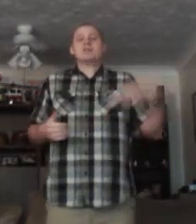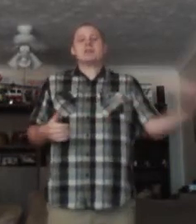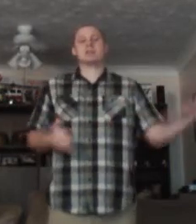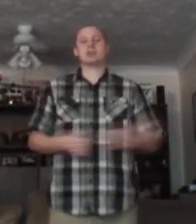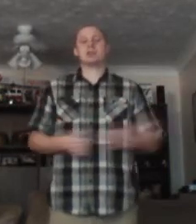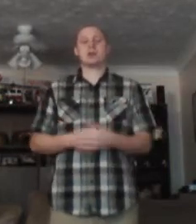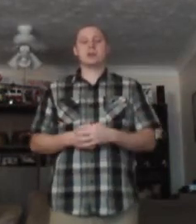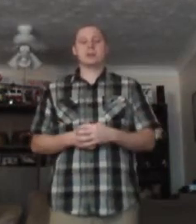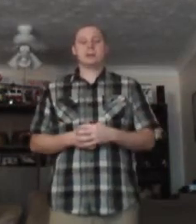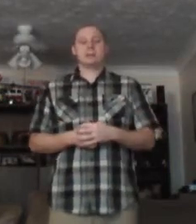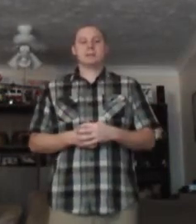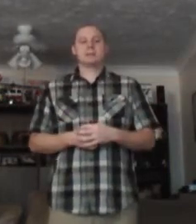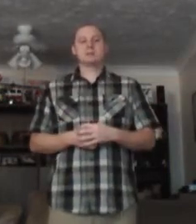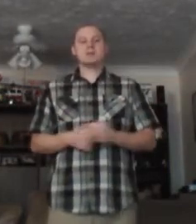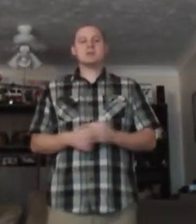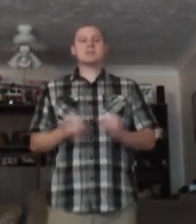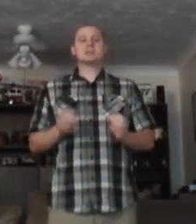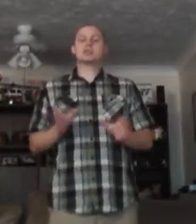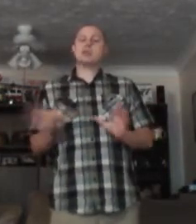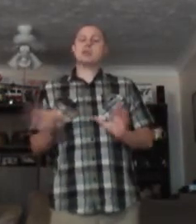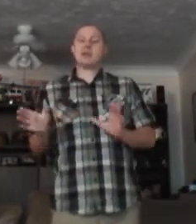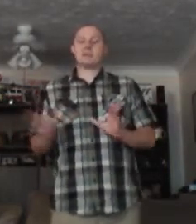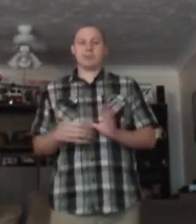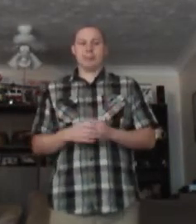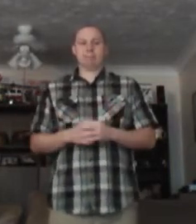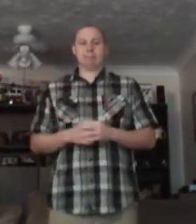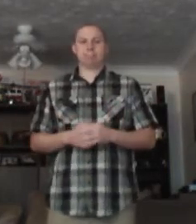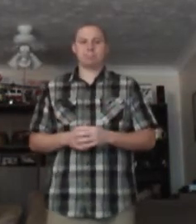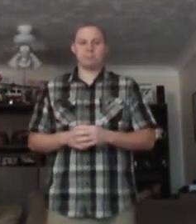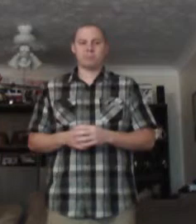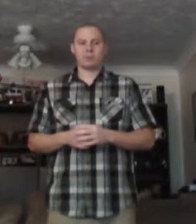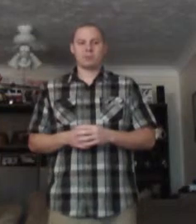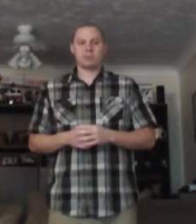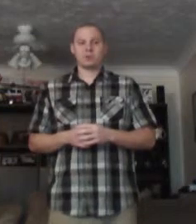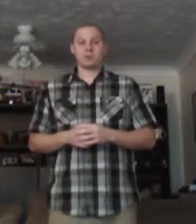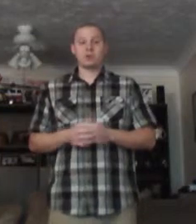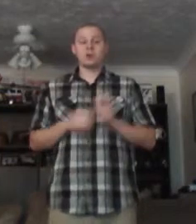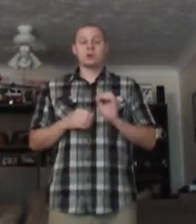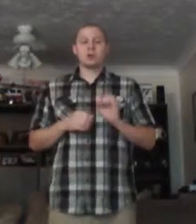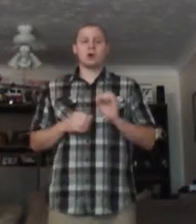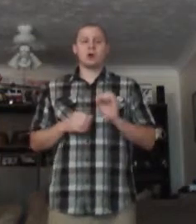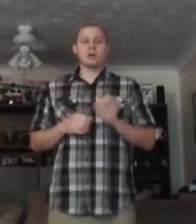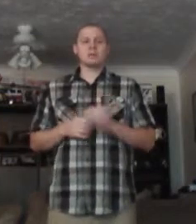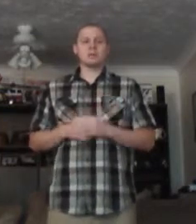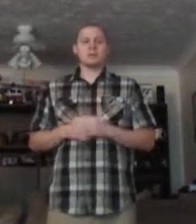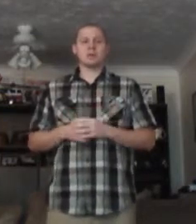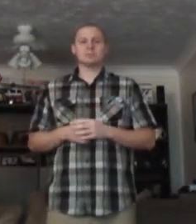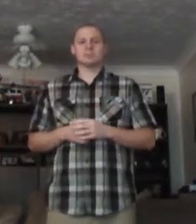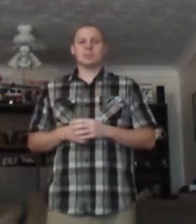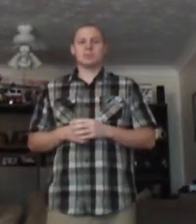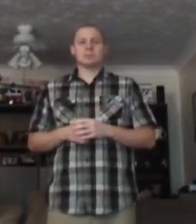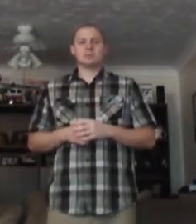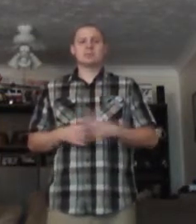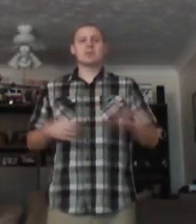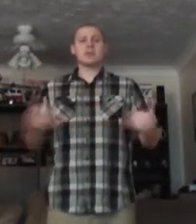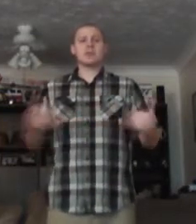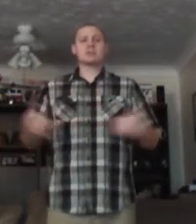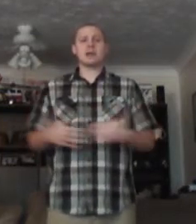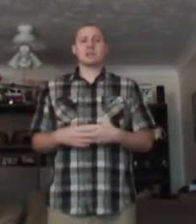neighbor's yard. This way you can make sure you have everybody. Third, call 911. Go to the neighbor's house, ask